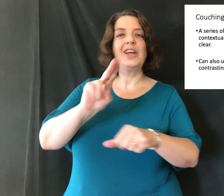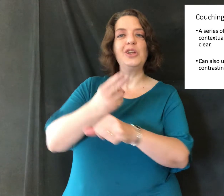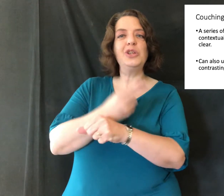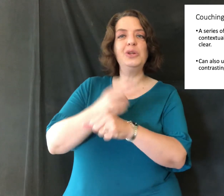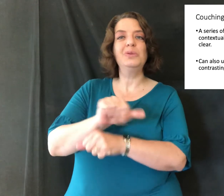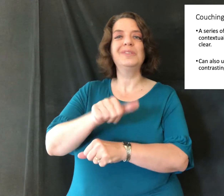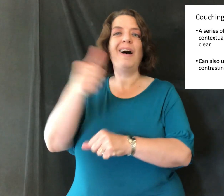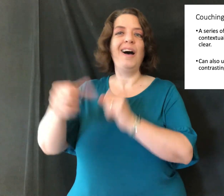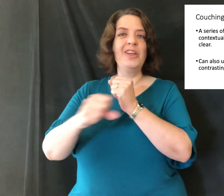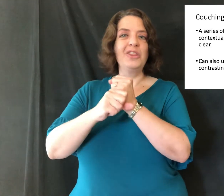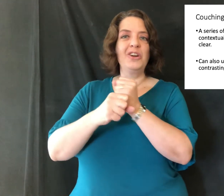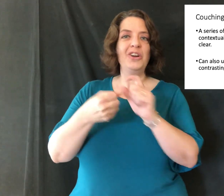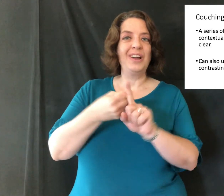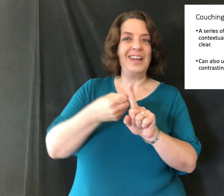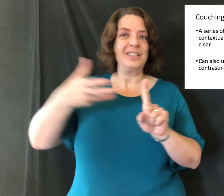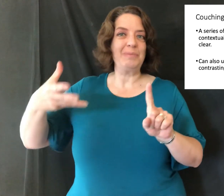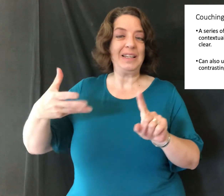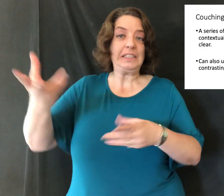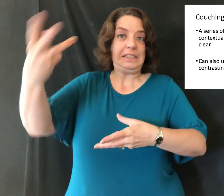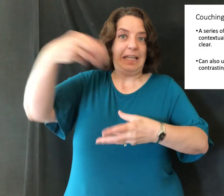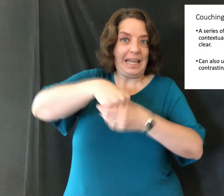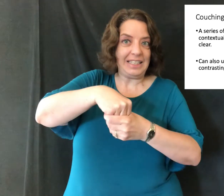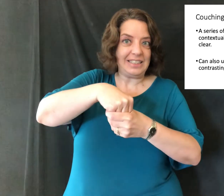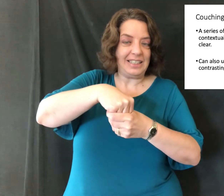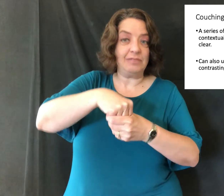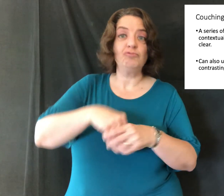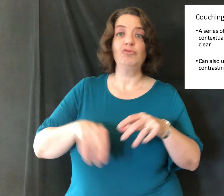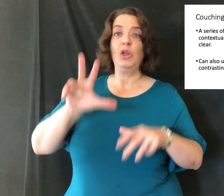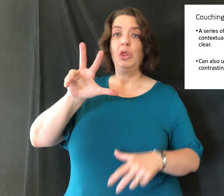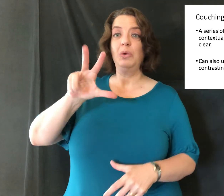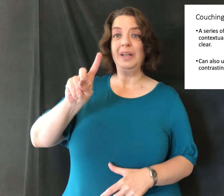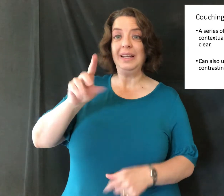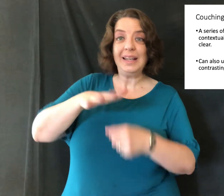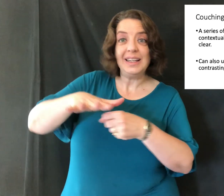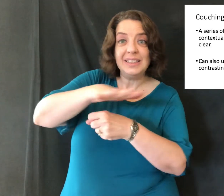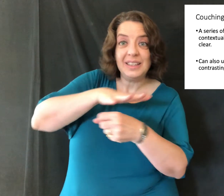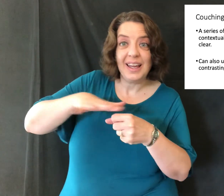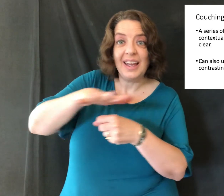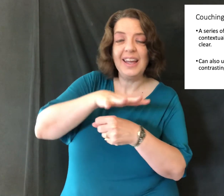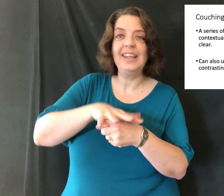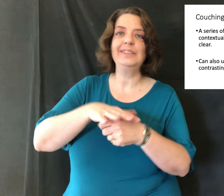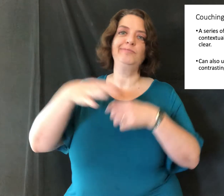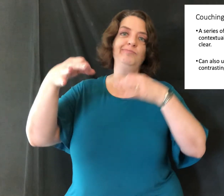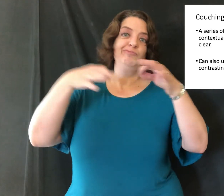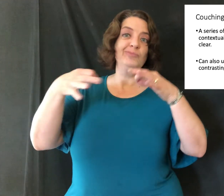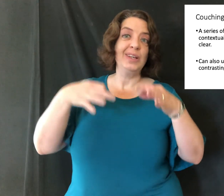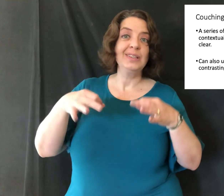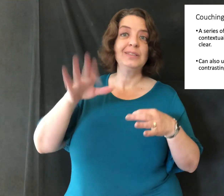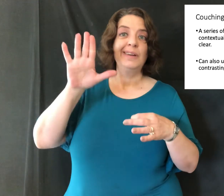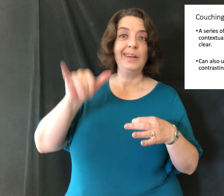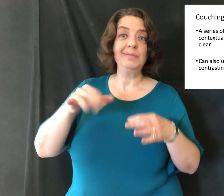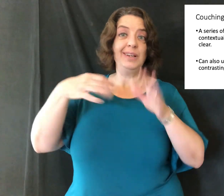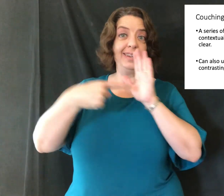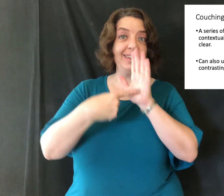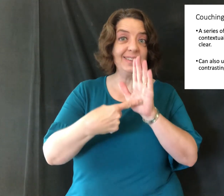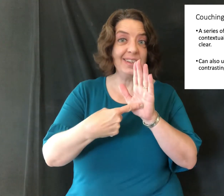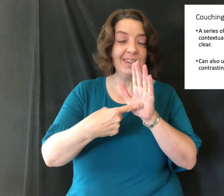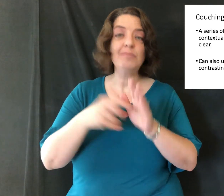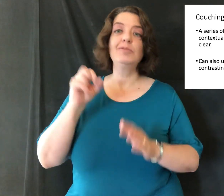Couching and nesting can use some other expansion techniques within it, including 3D space, explained by